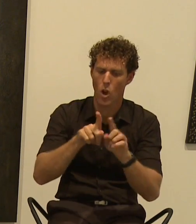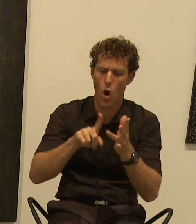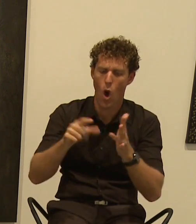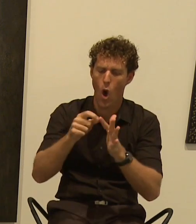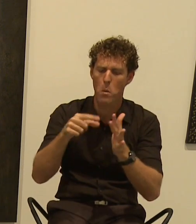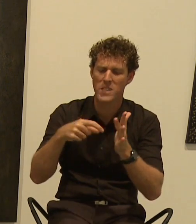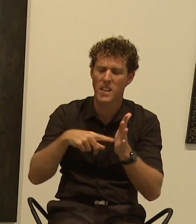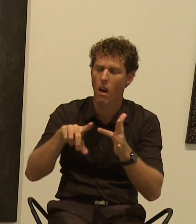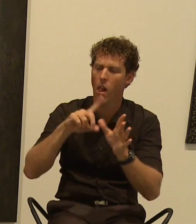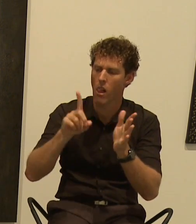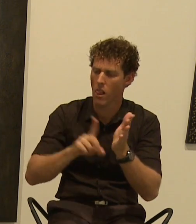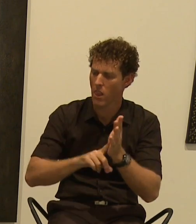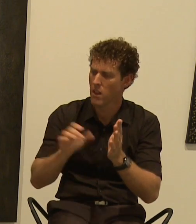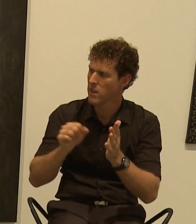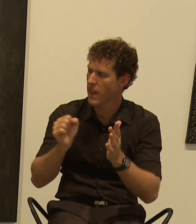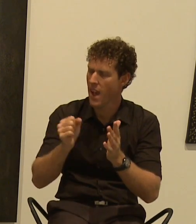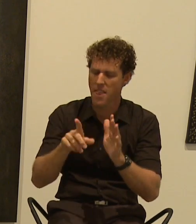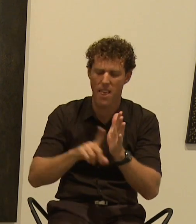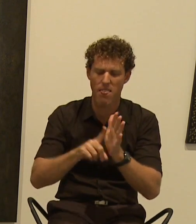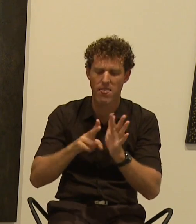Yeah. So the lens.